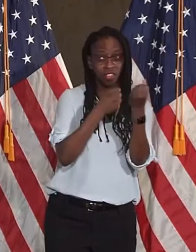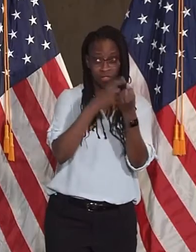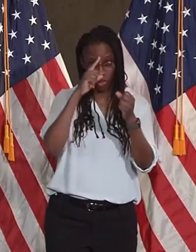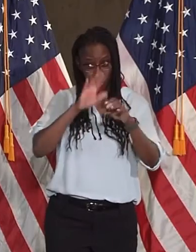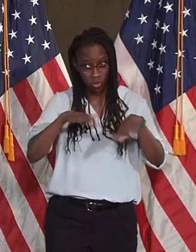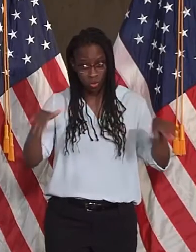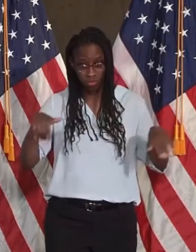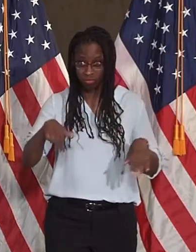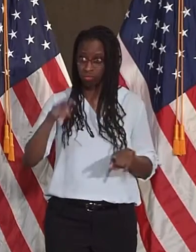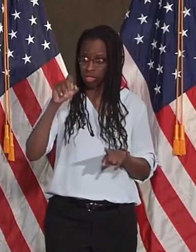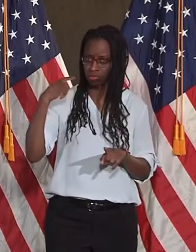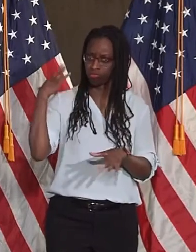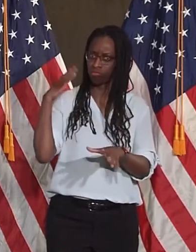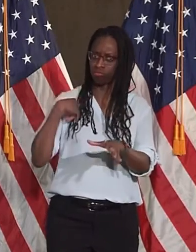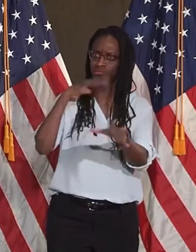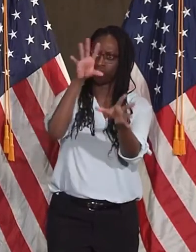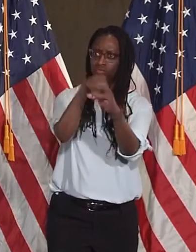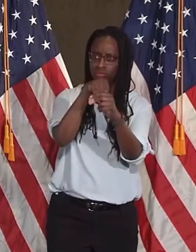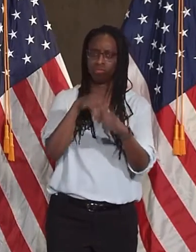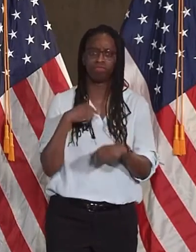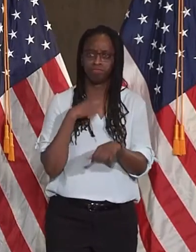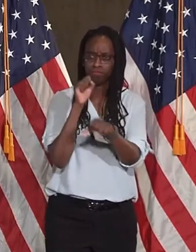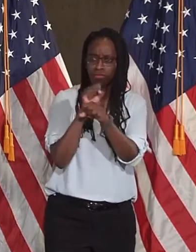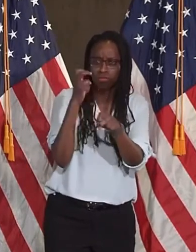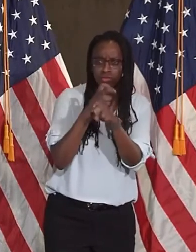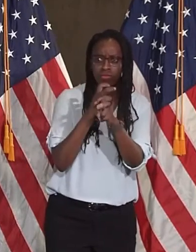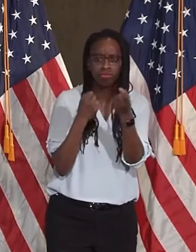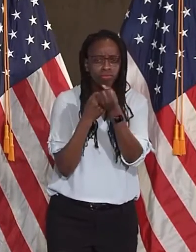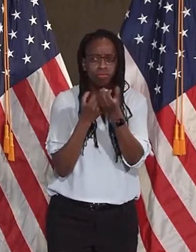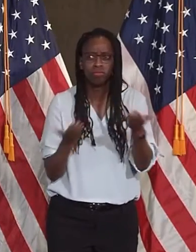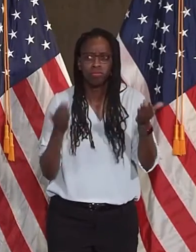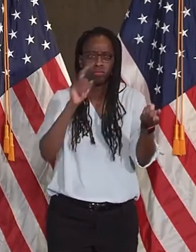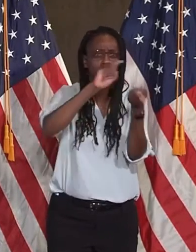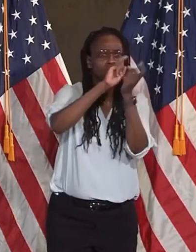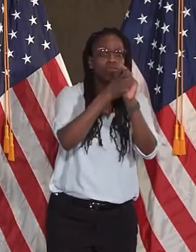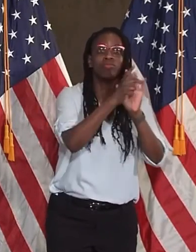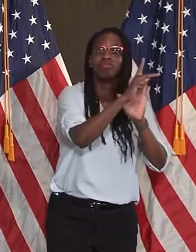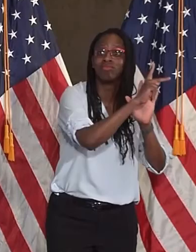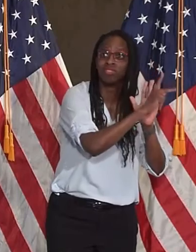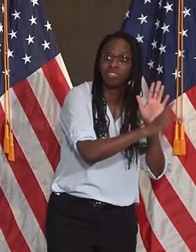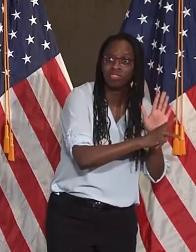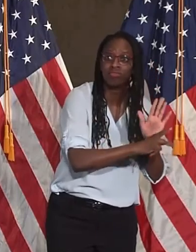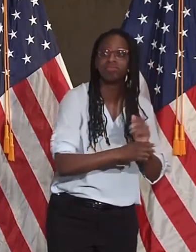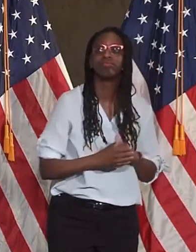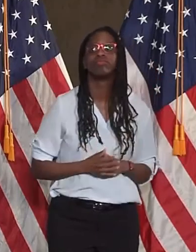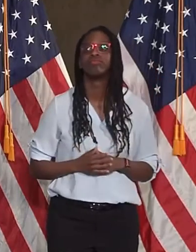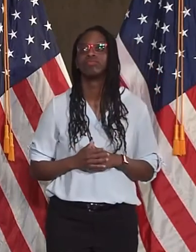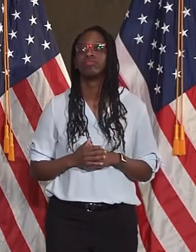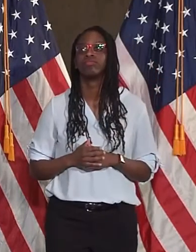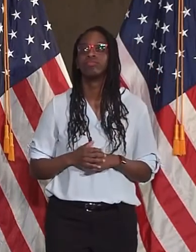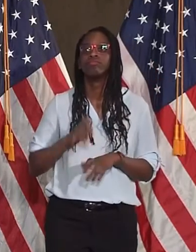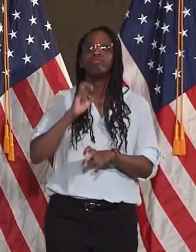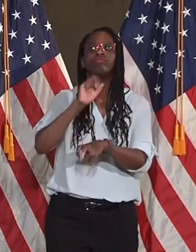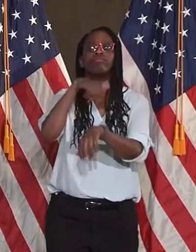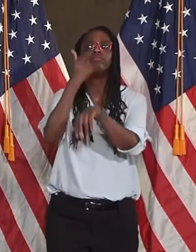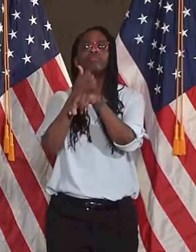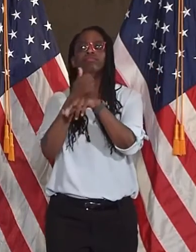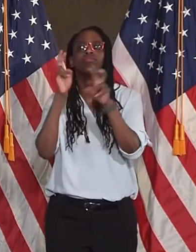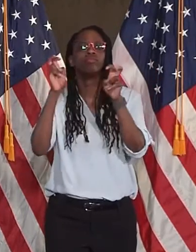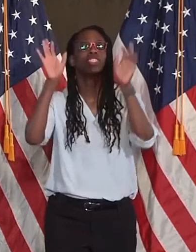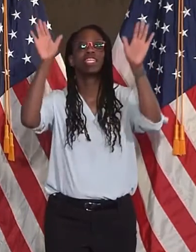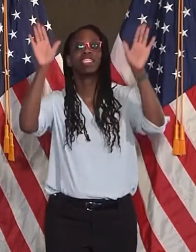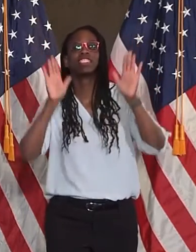policy reforms that promote equity and excellence in education for students in BPS, working together with